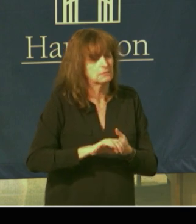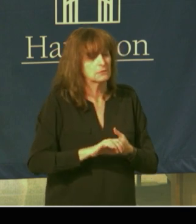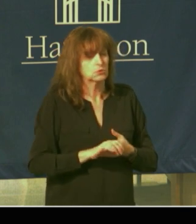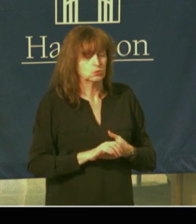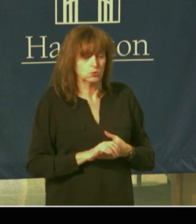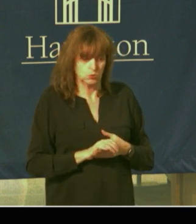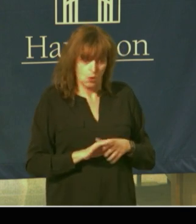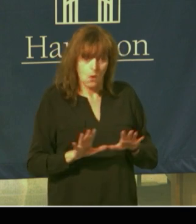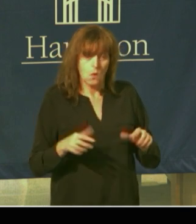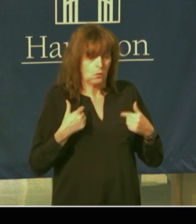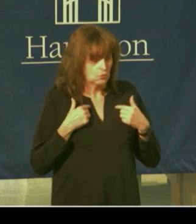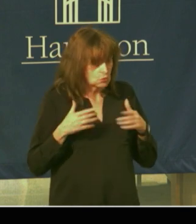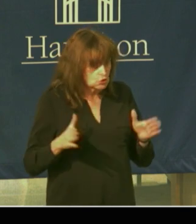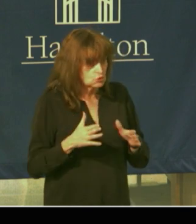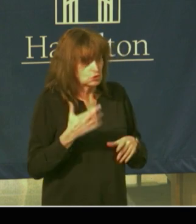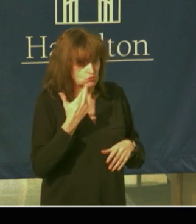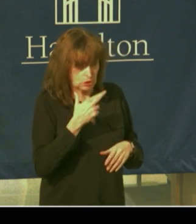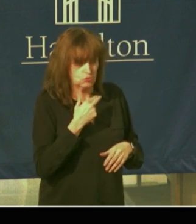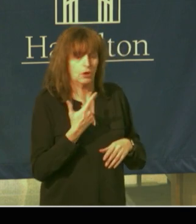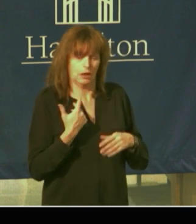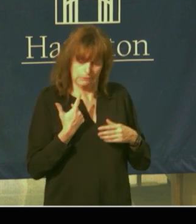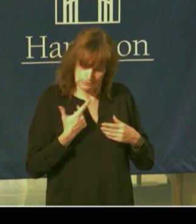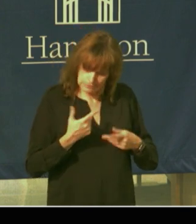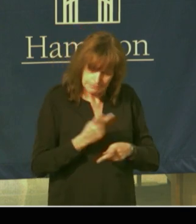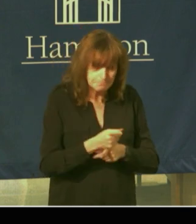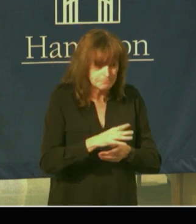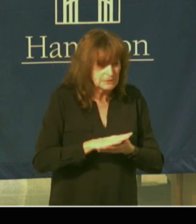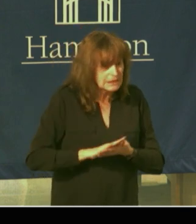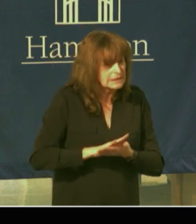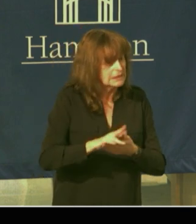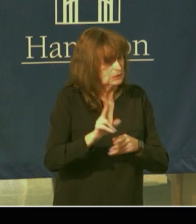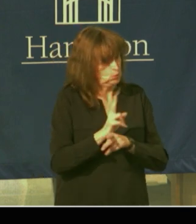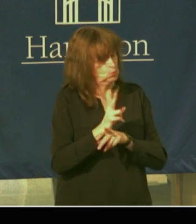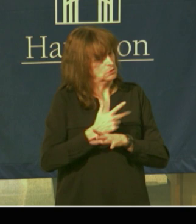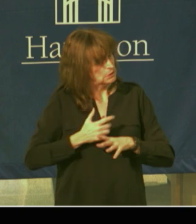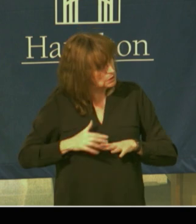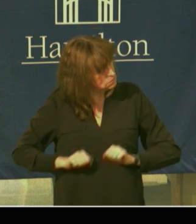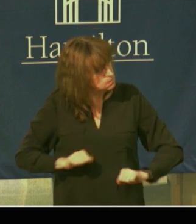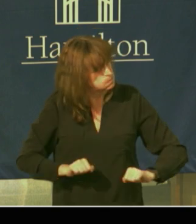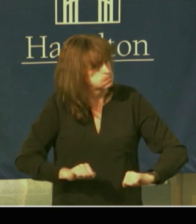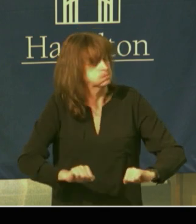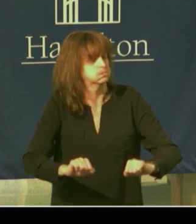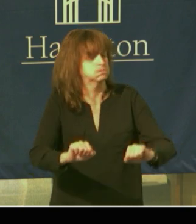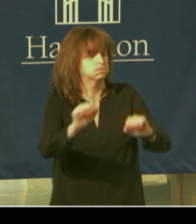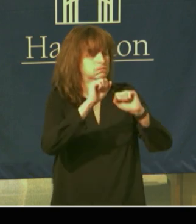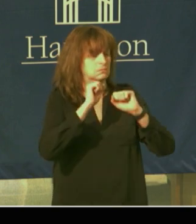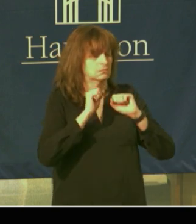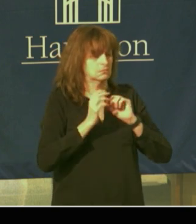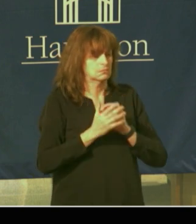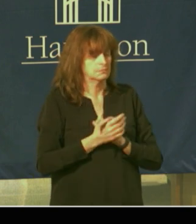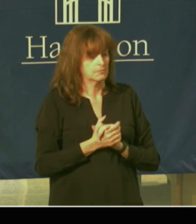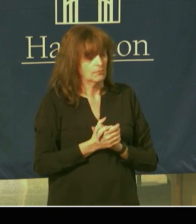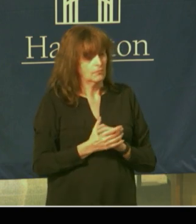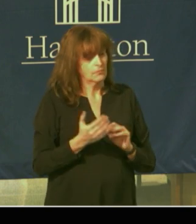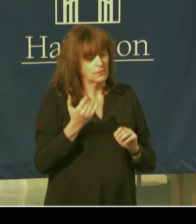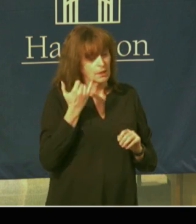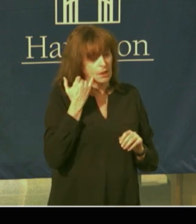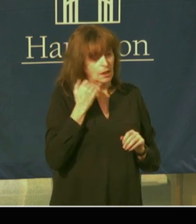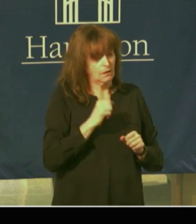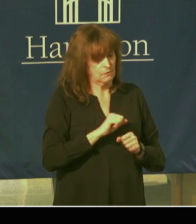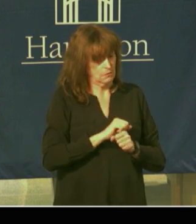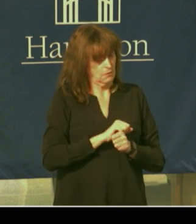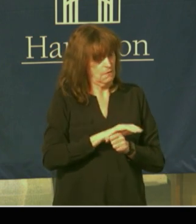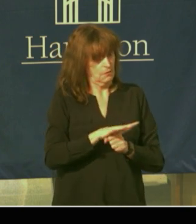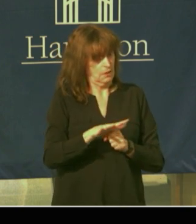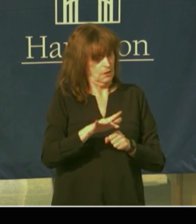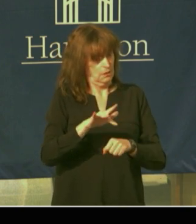surfaces clean will decrease the risk that if the virus happens to get on a surface, then cleaning up. Depends on